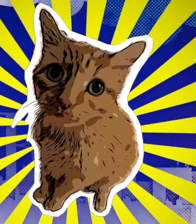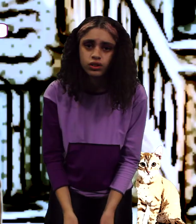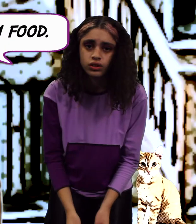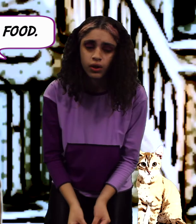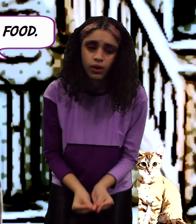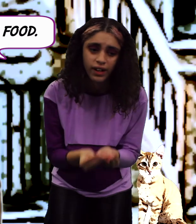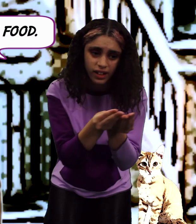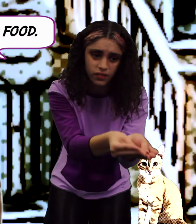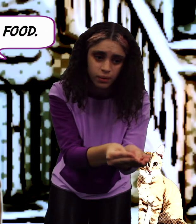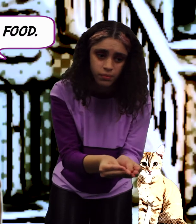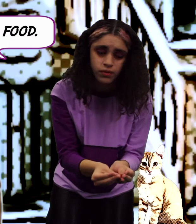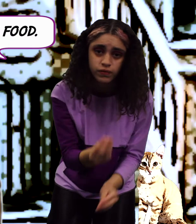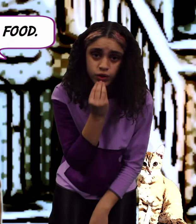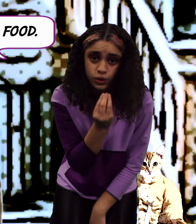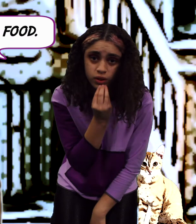so I give him food,